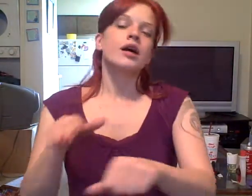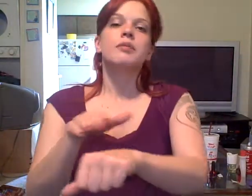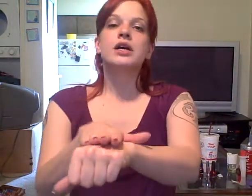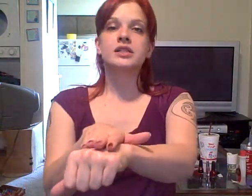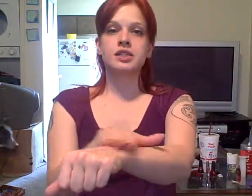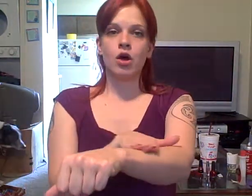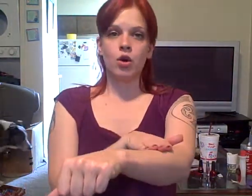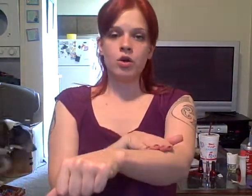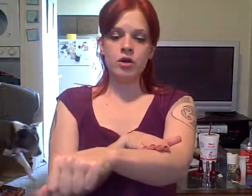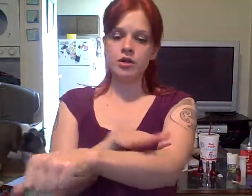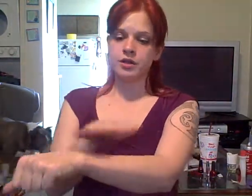Slow.